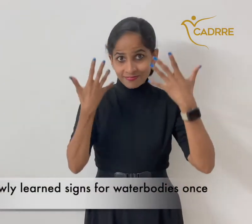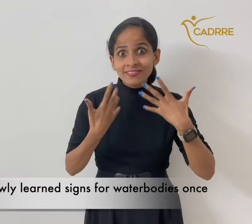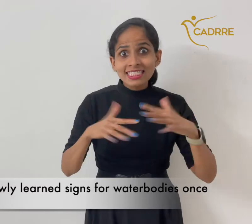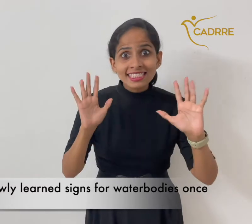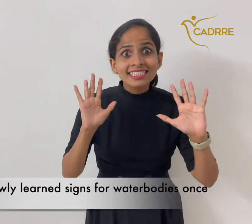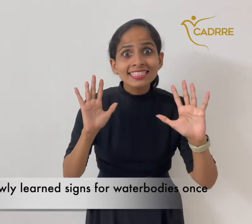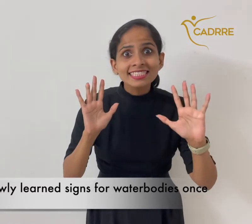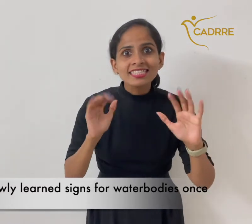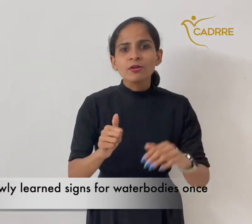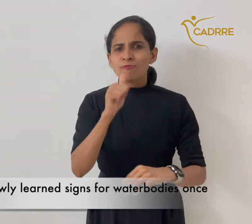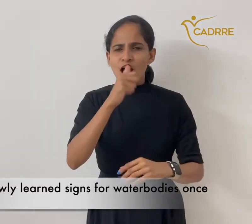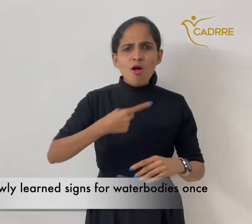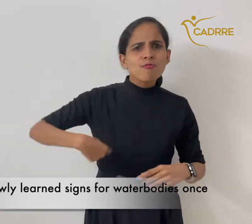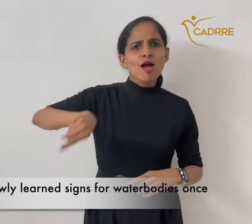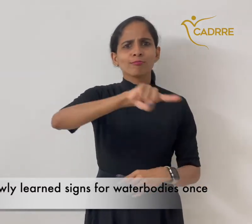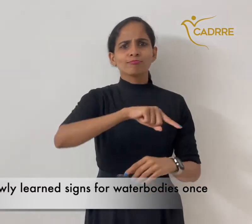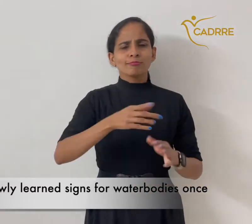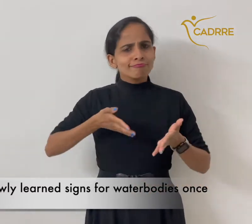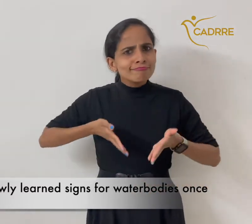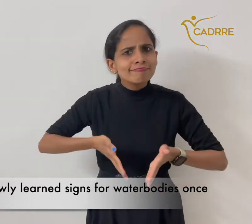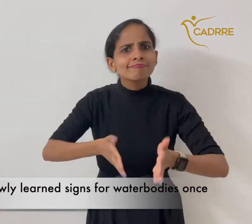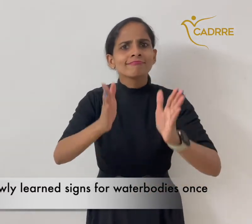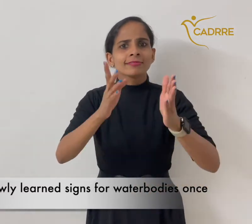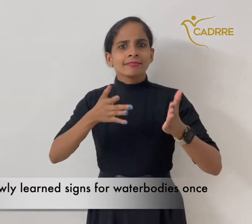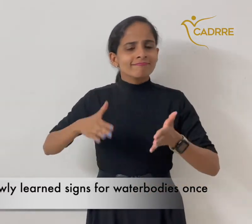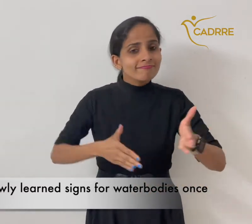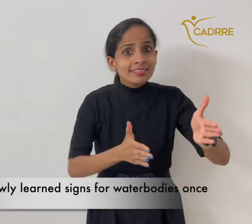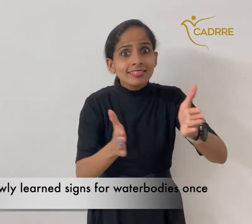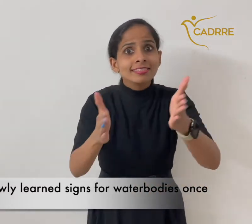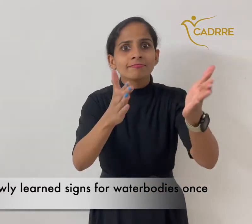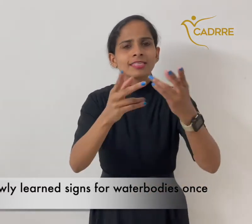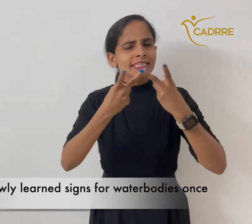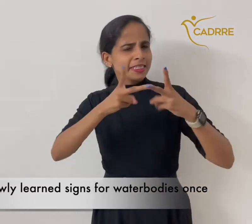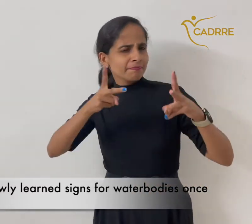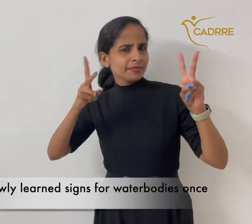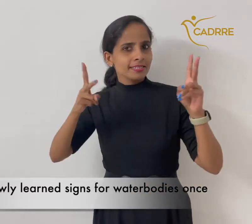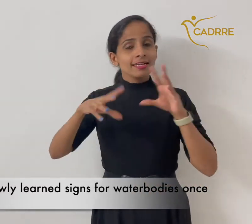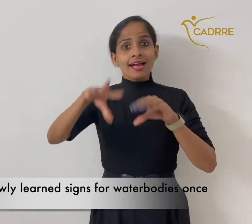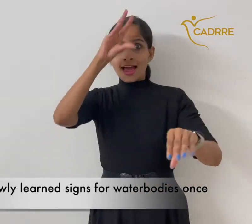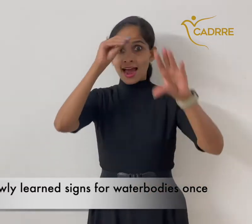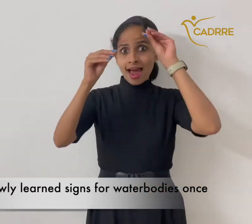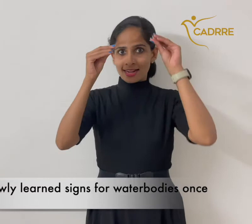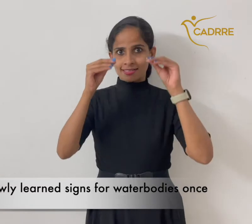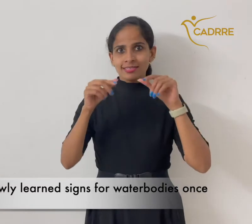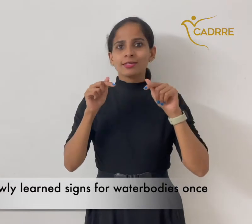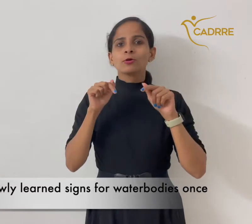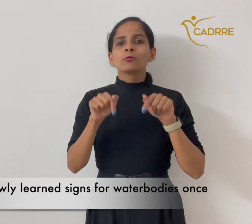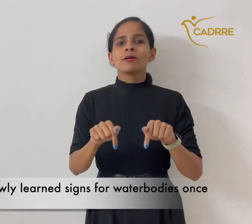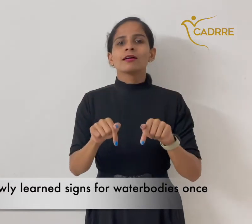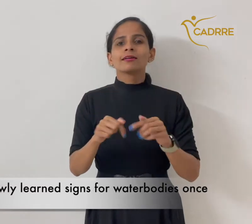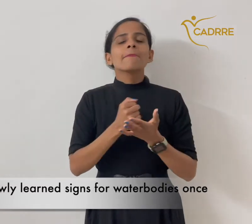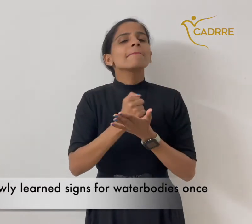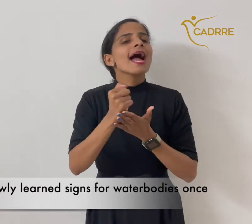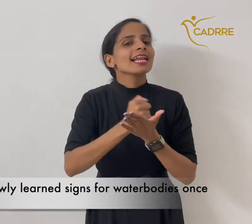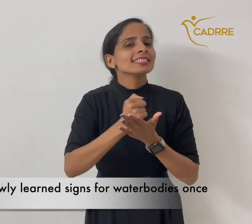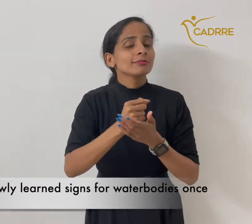let's practice the newly learned signs for water bodies once.